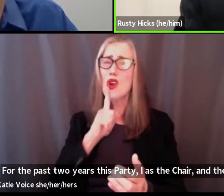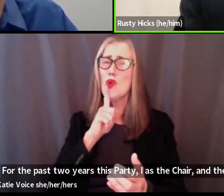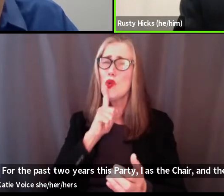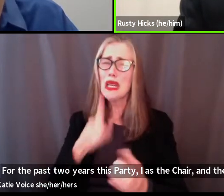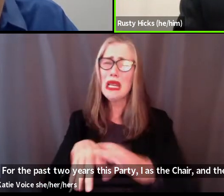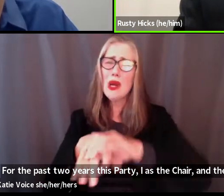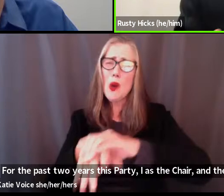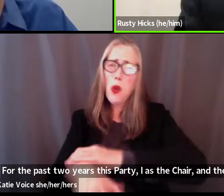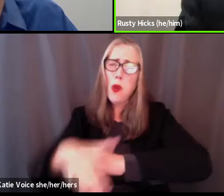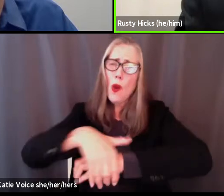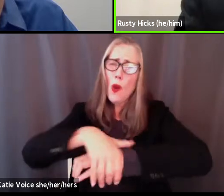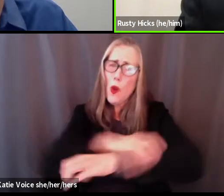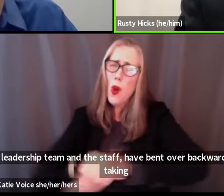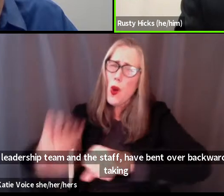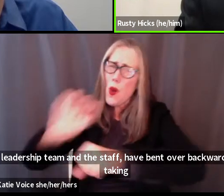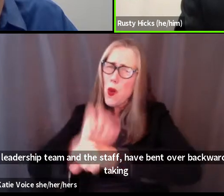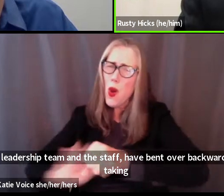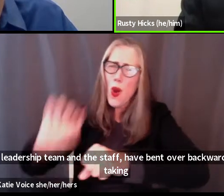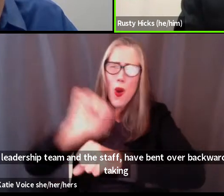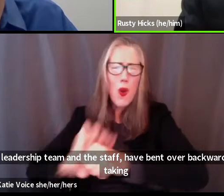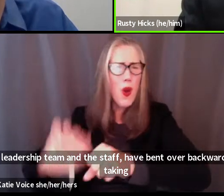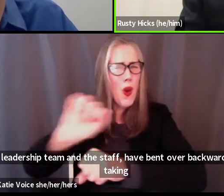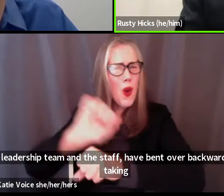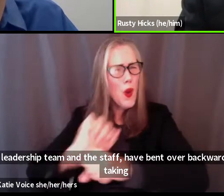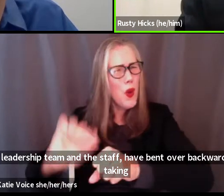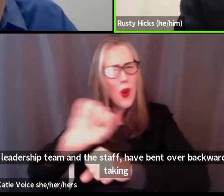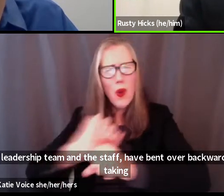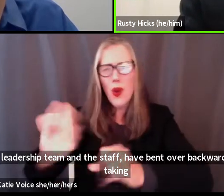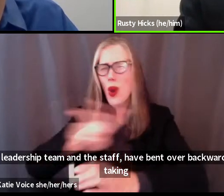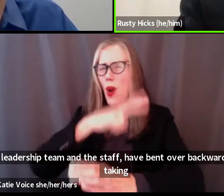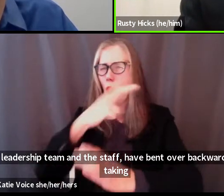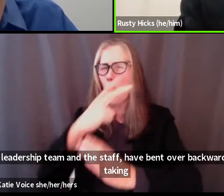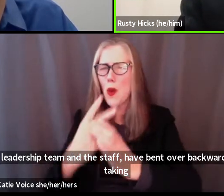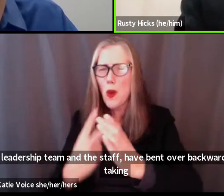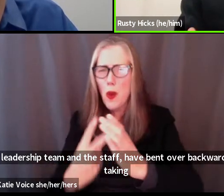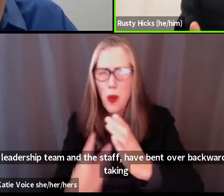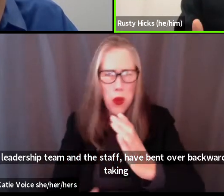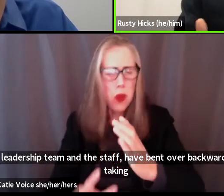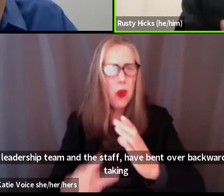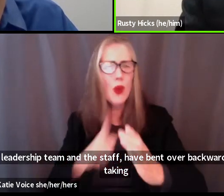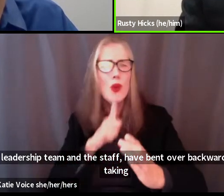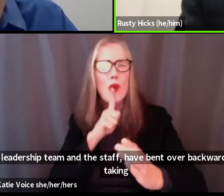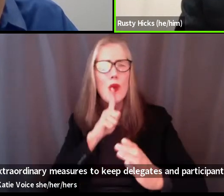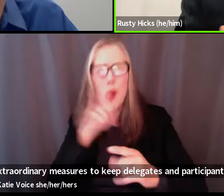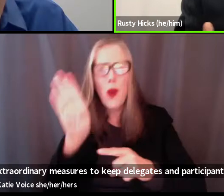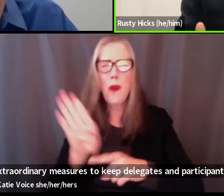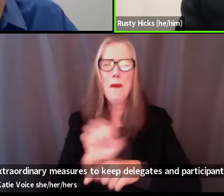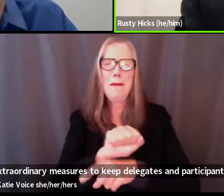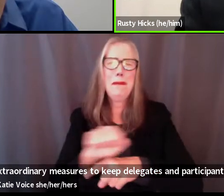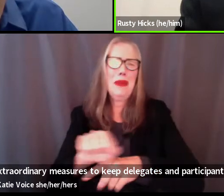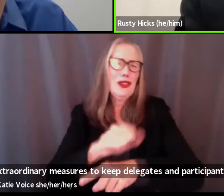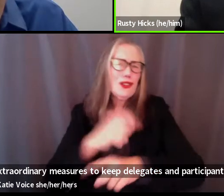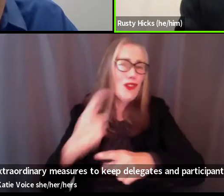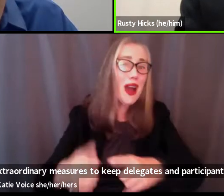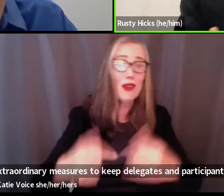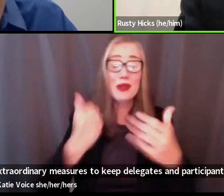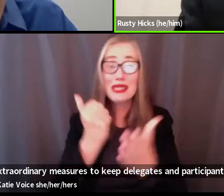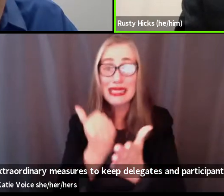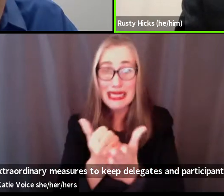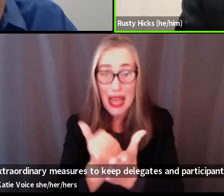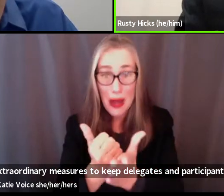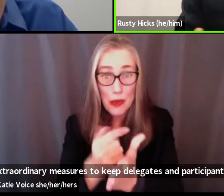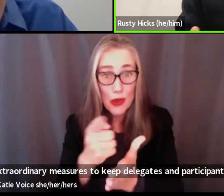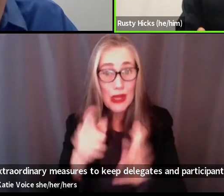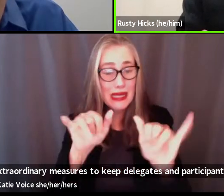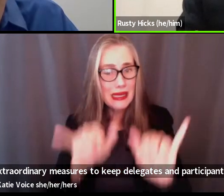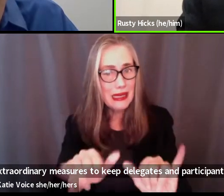measures to keep delegates and participants in our party safe and healthy.